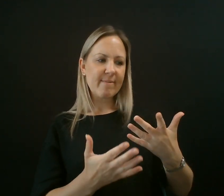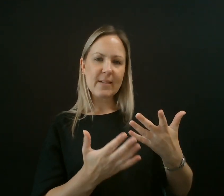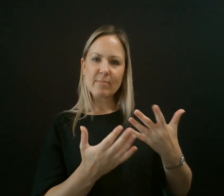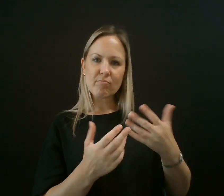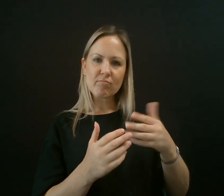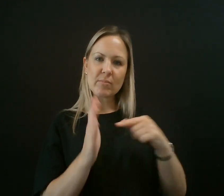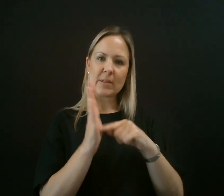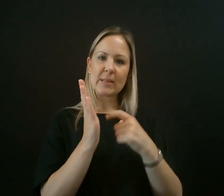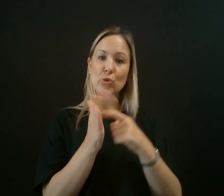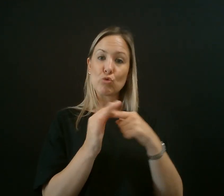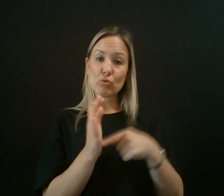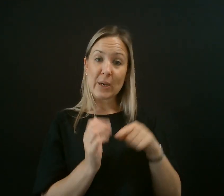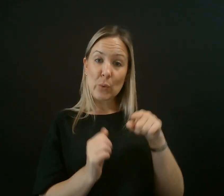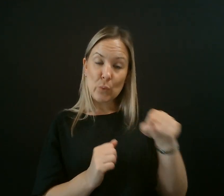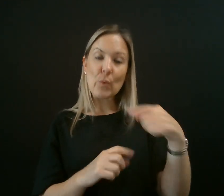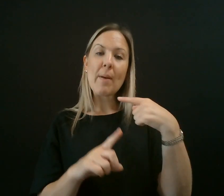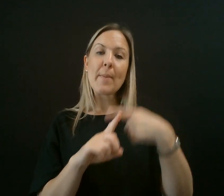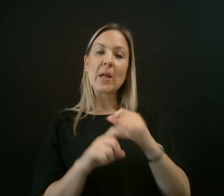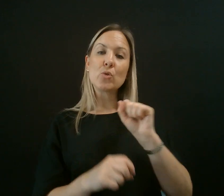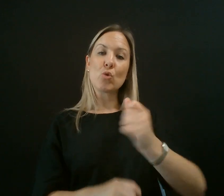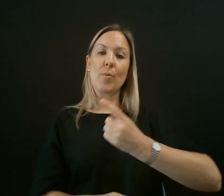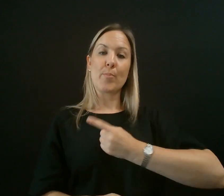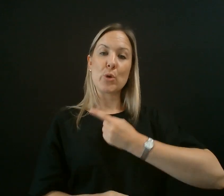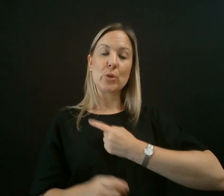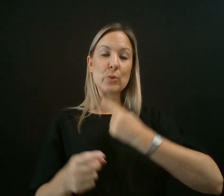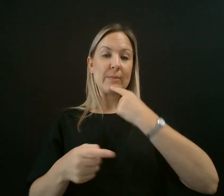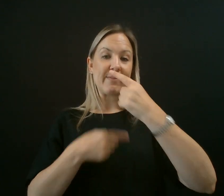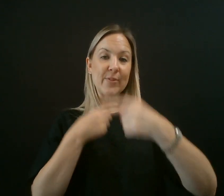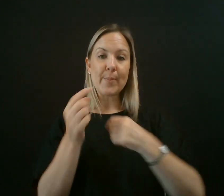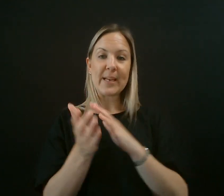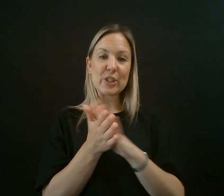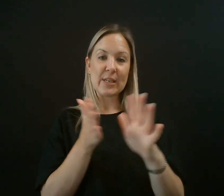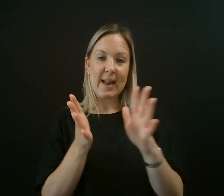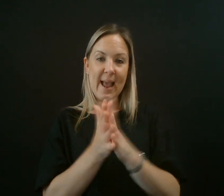and the way your personal information have been used, disclosed, or dealt with.